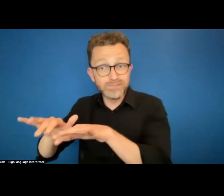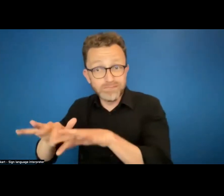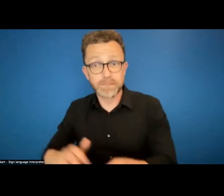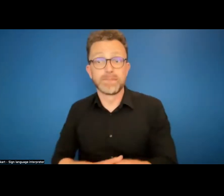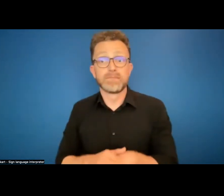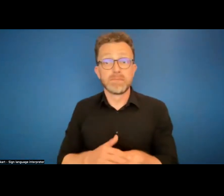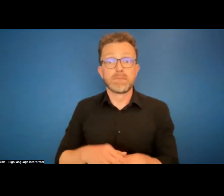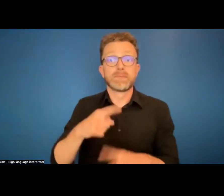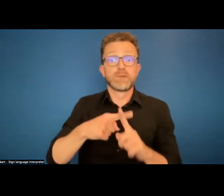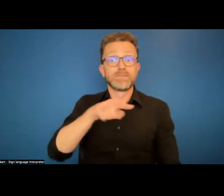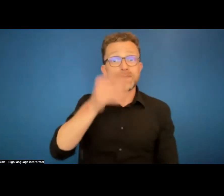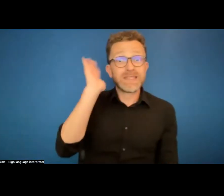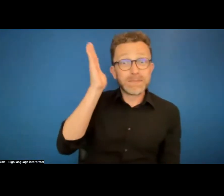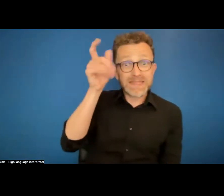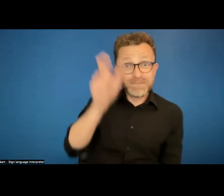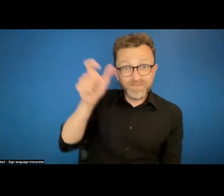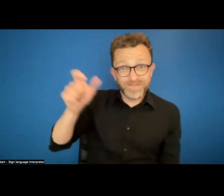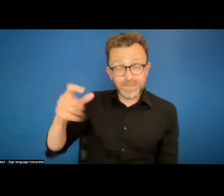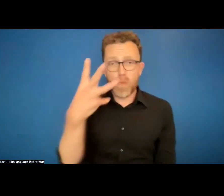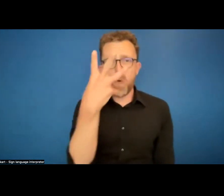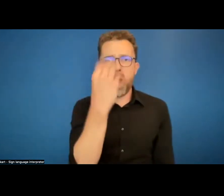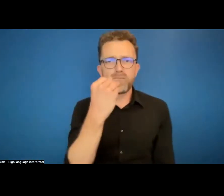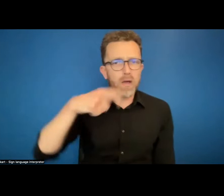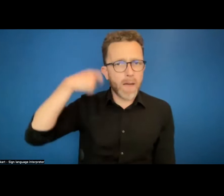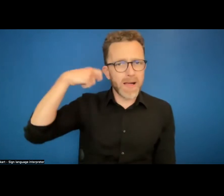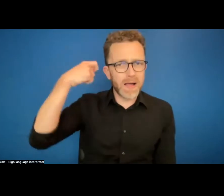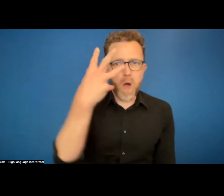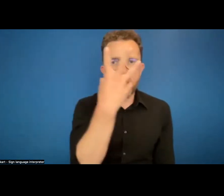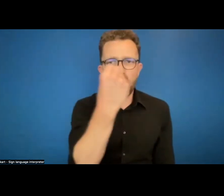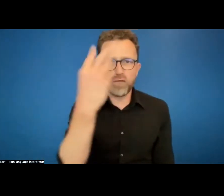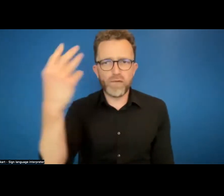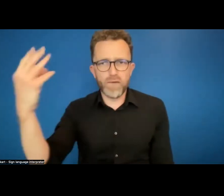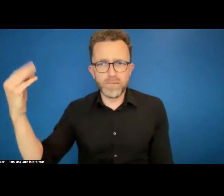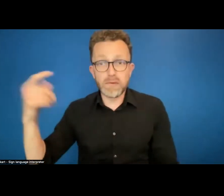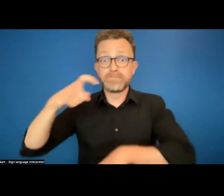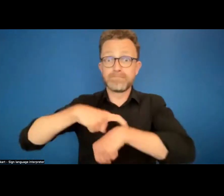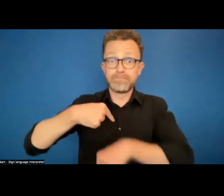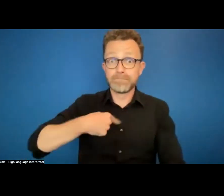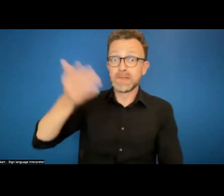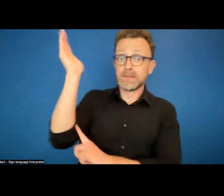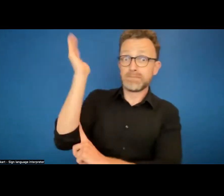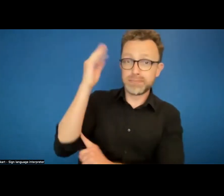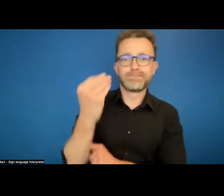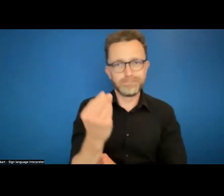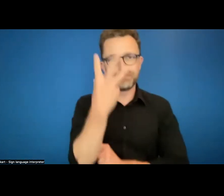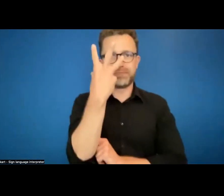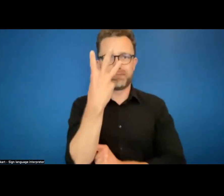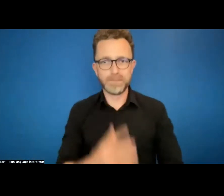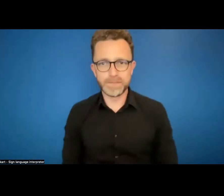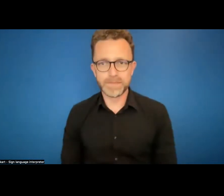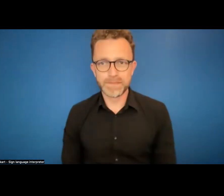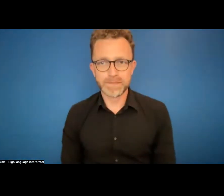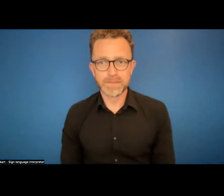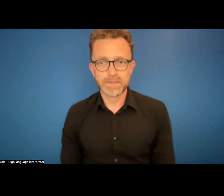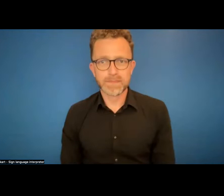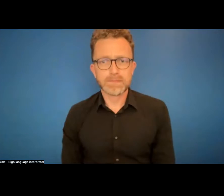If Enis doesn't have anything to add there, we'll go to the background of the side event, which is the war in Ukraine, where